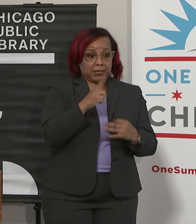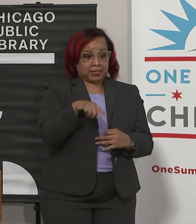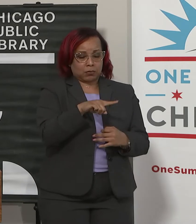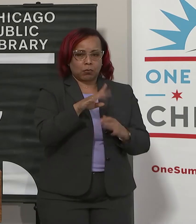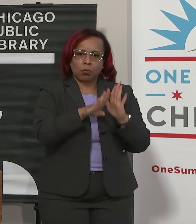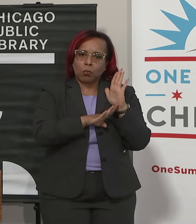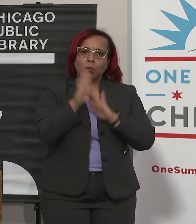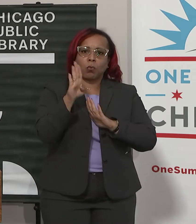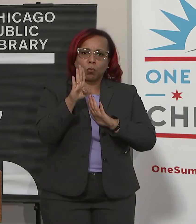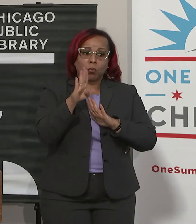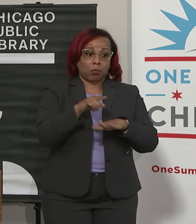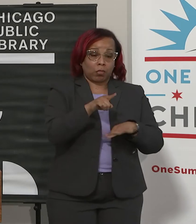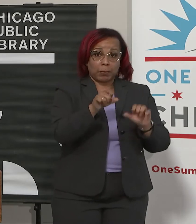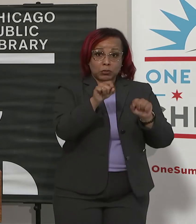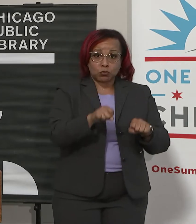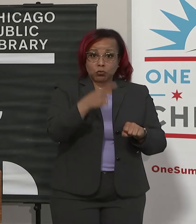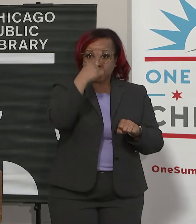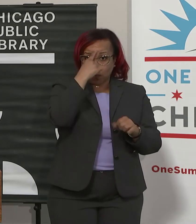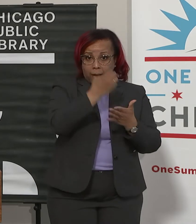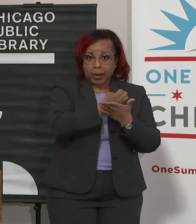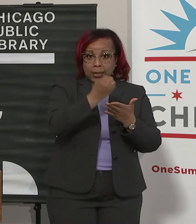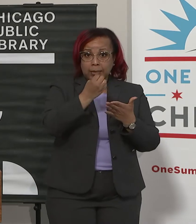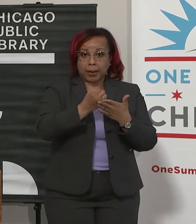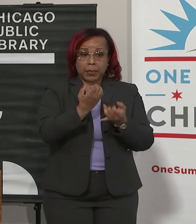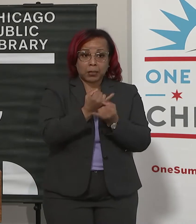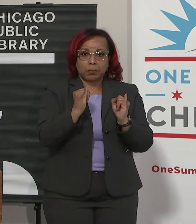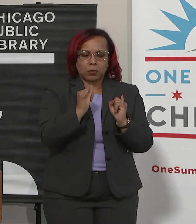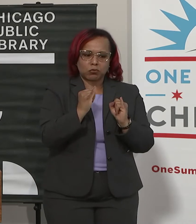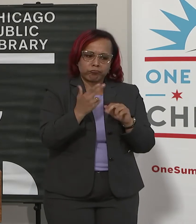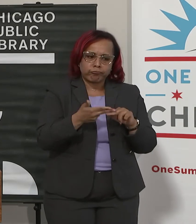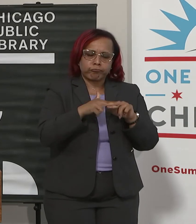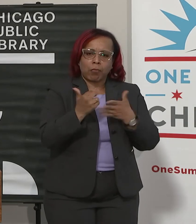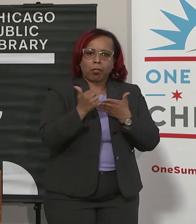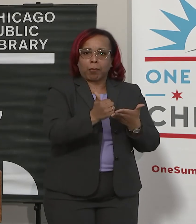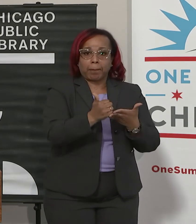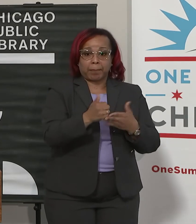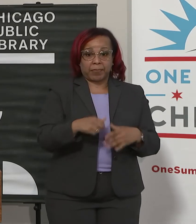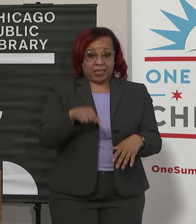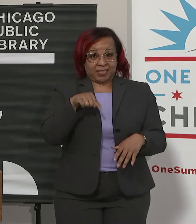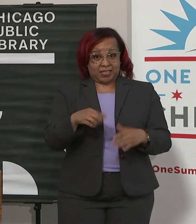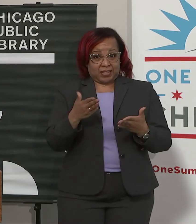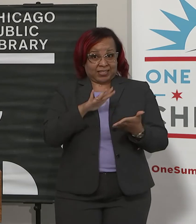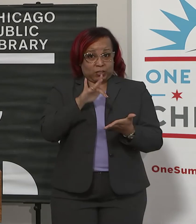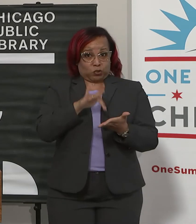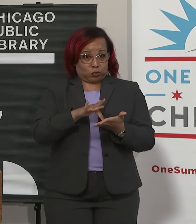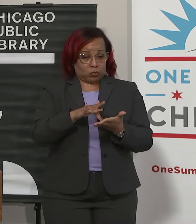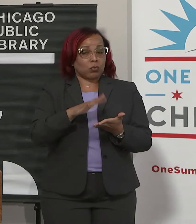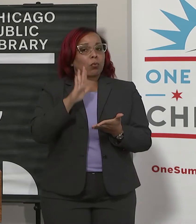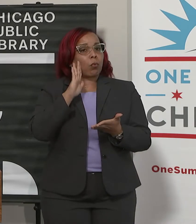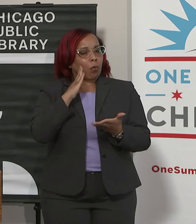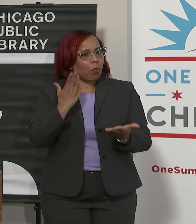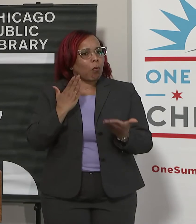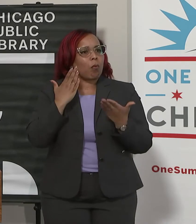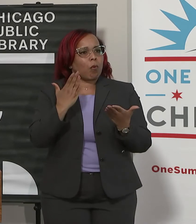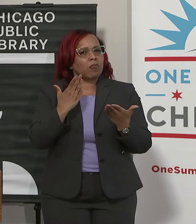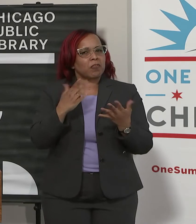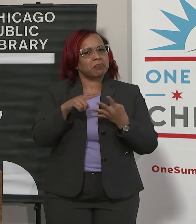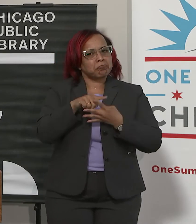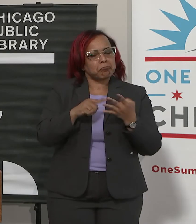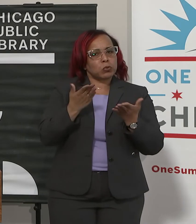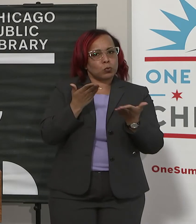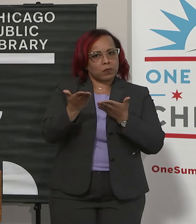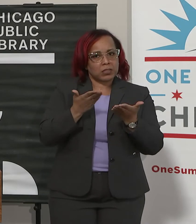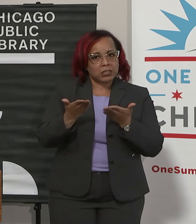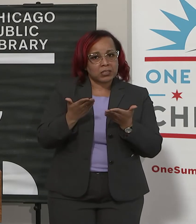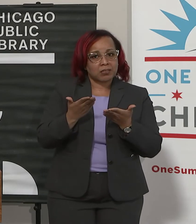to increase their potential for economic independence. And this center will offer some of those